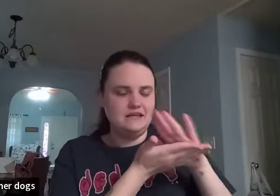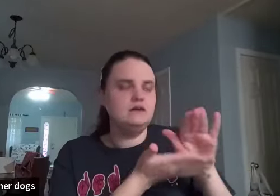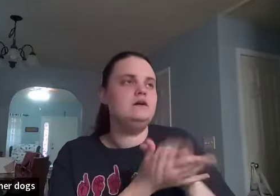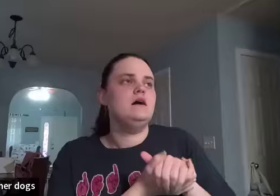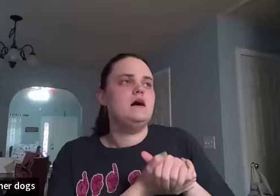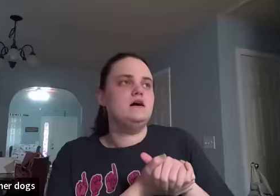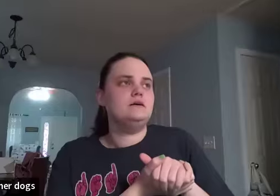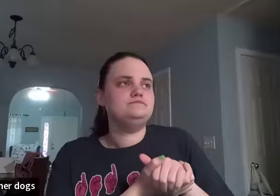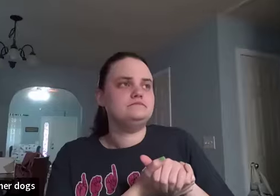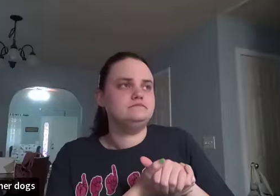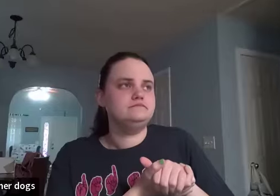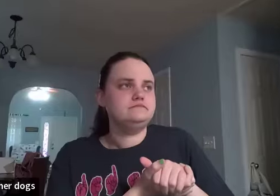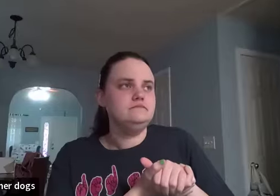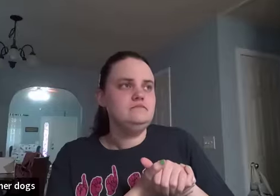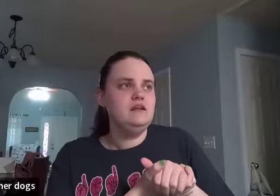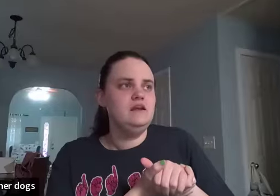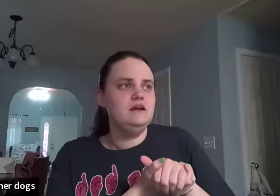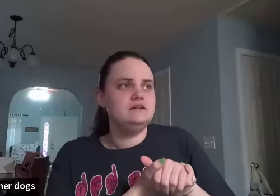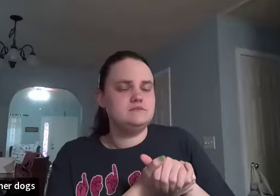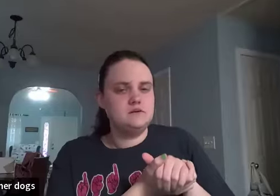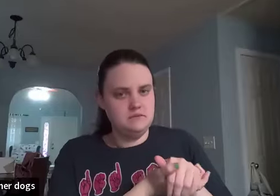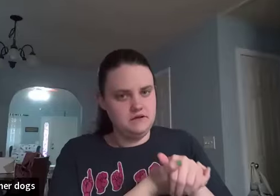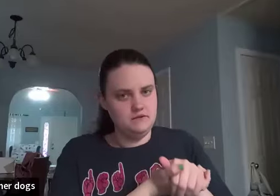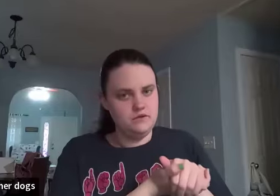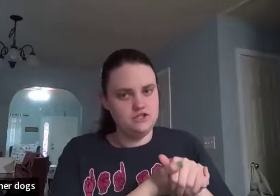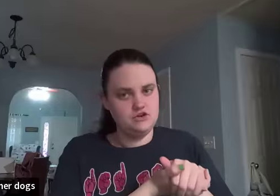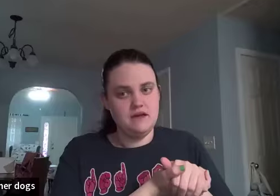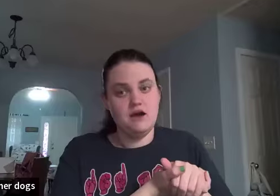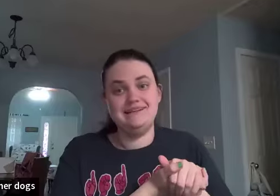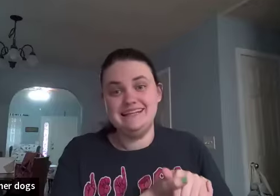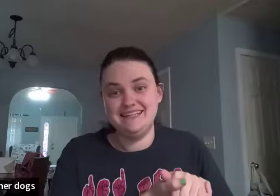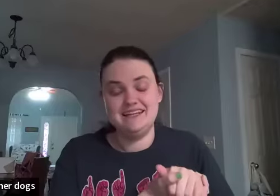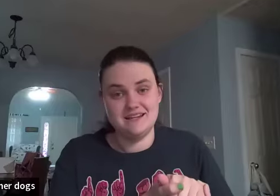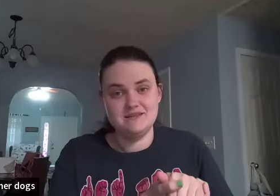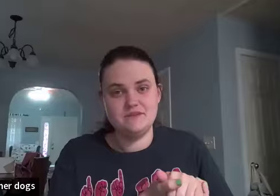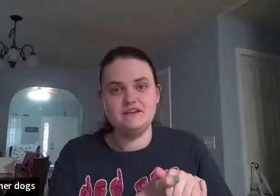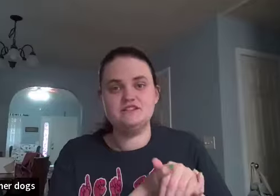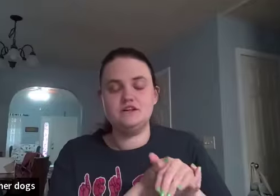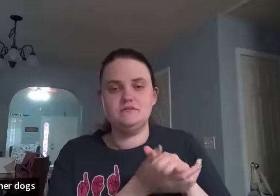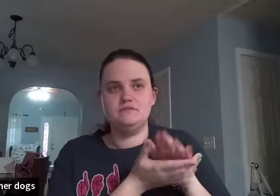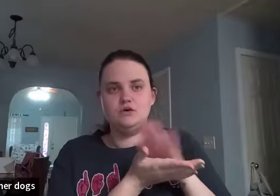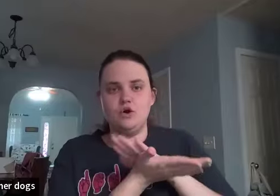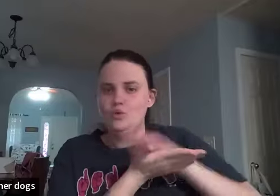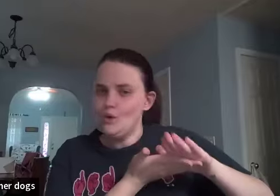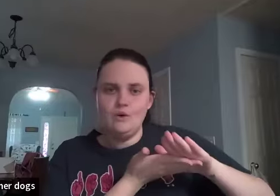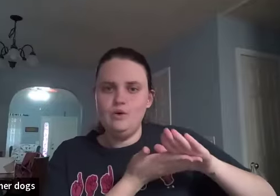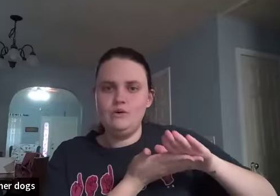clean. Um, and sometimes people, even when they're describing how clean and nice something looks, like they'll go, "Ooh,